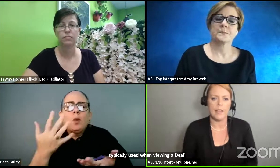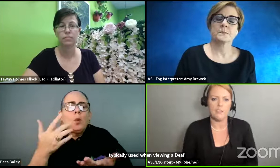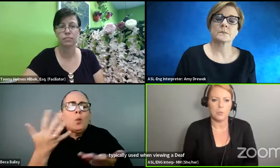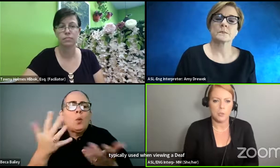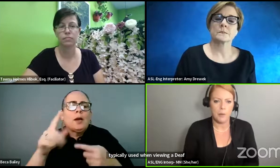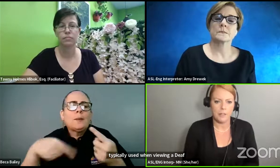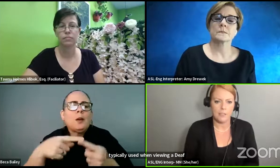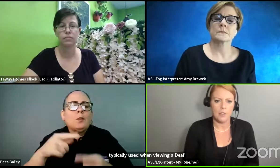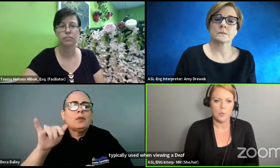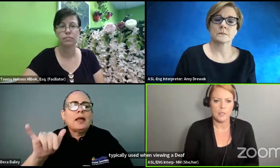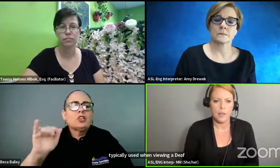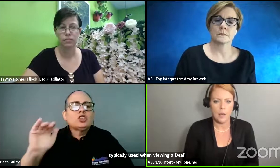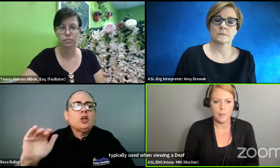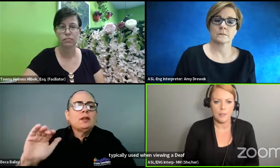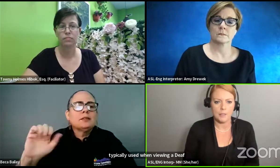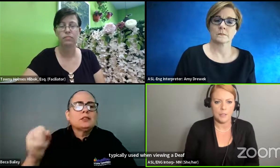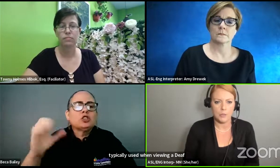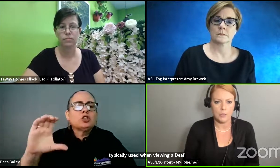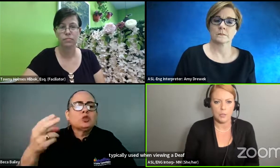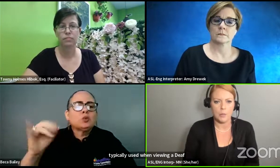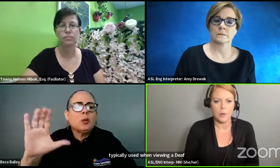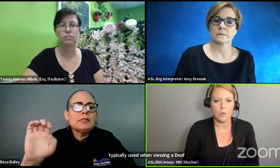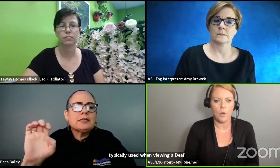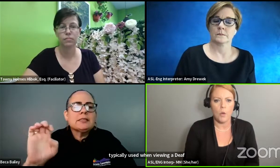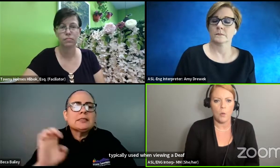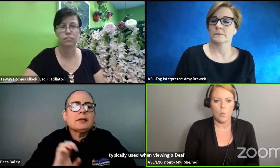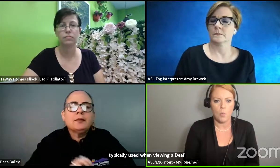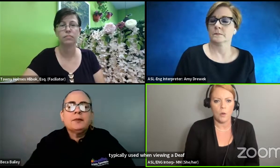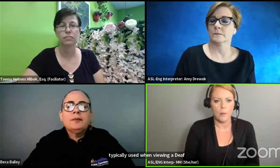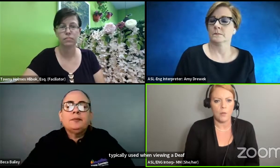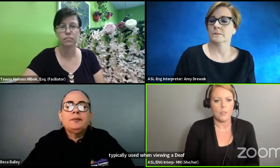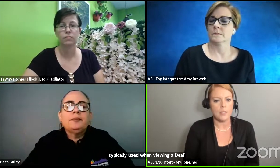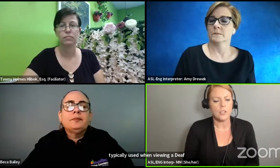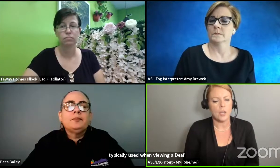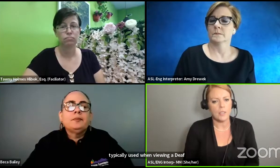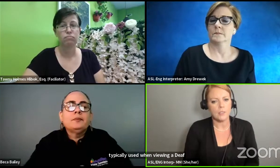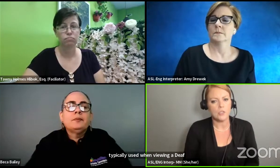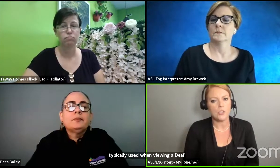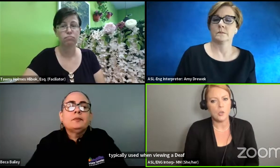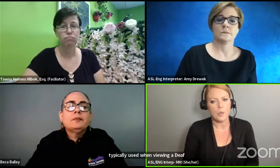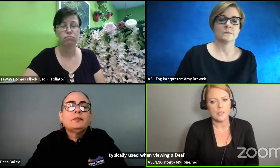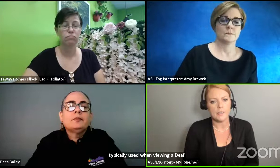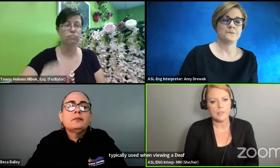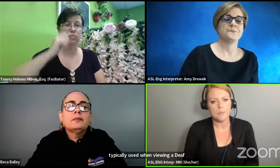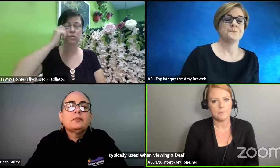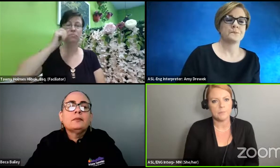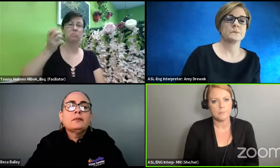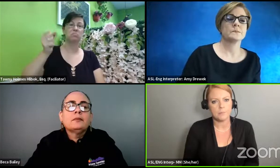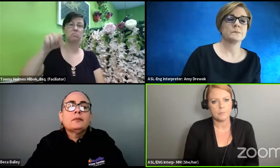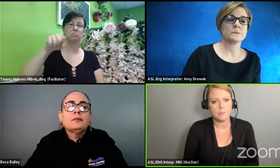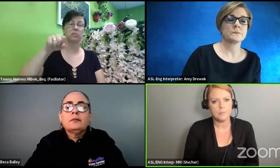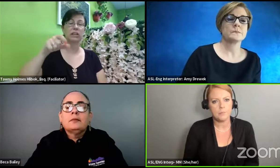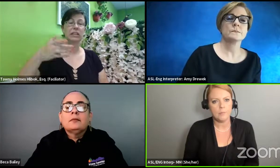that negative perspective. There was a comment in return about what about that child's choice?